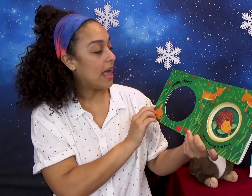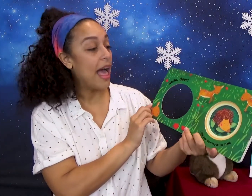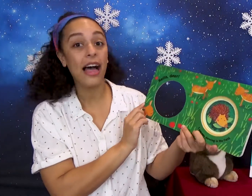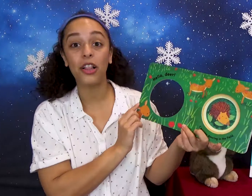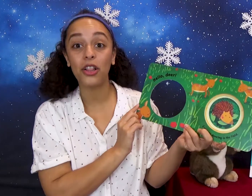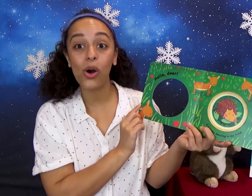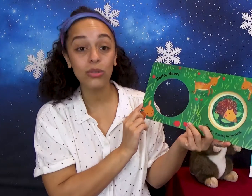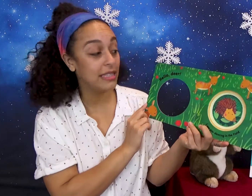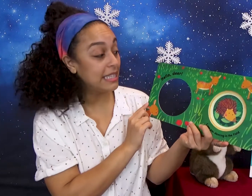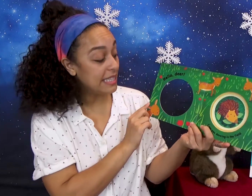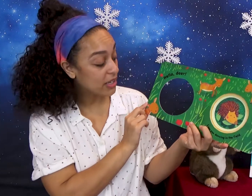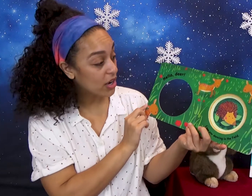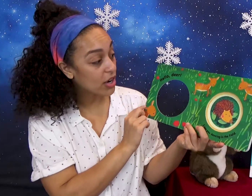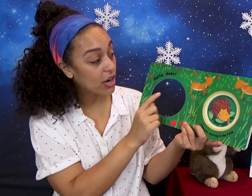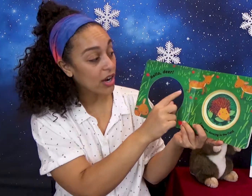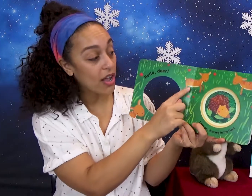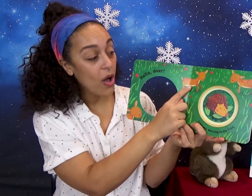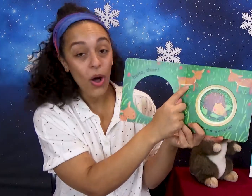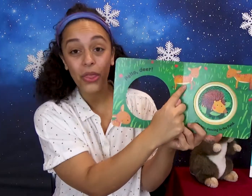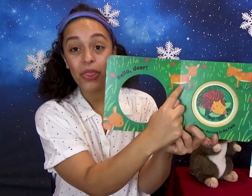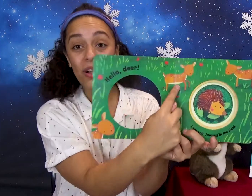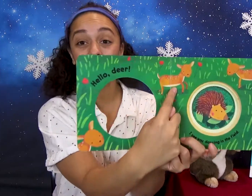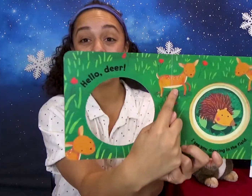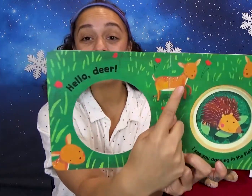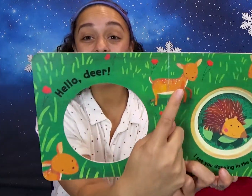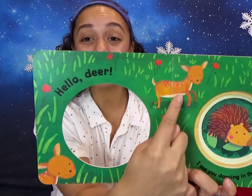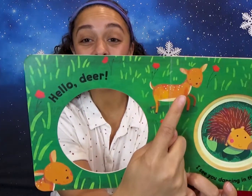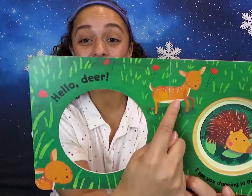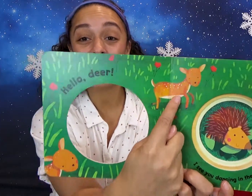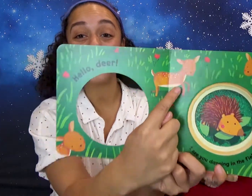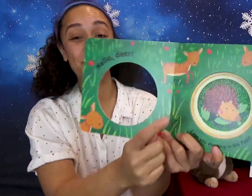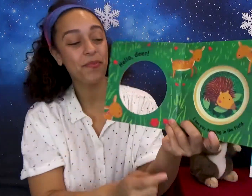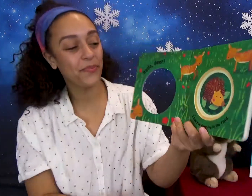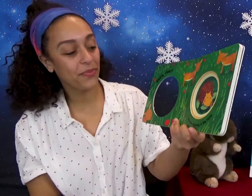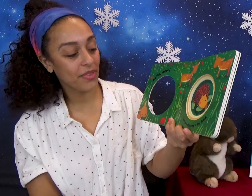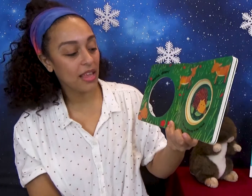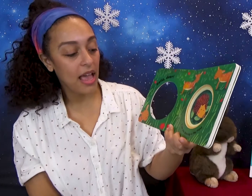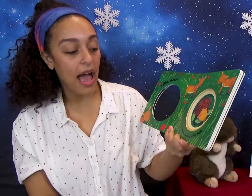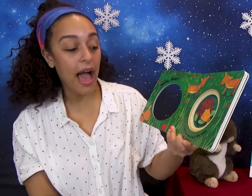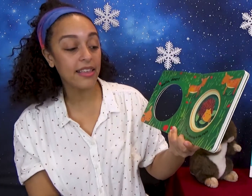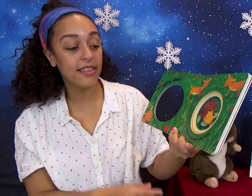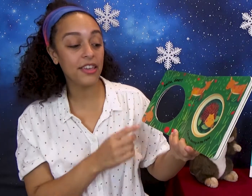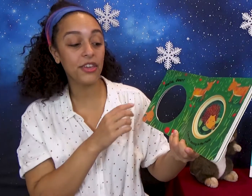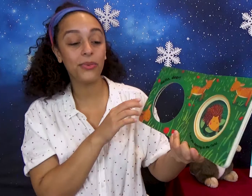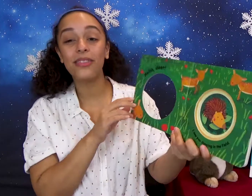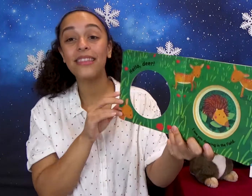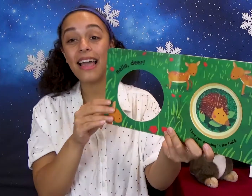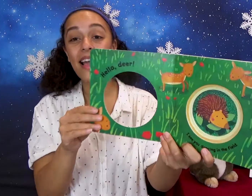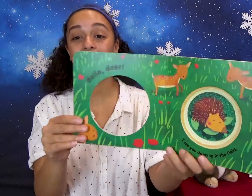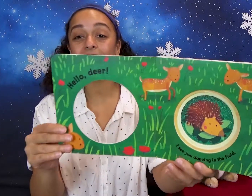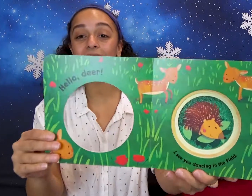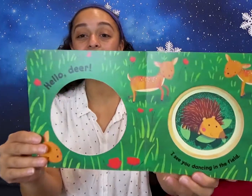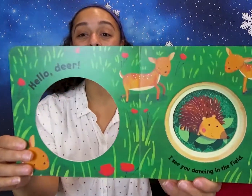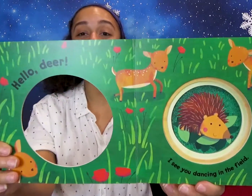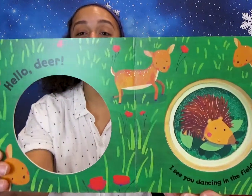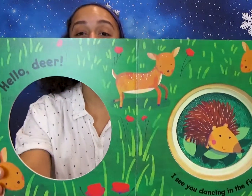Hello, deer. There's a deer. I see you dancing in the